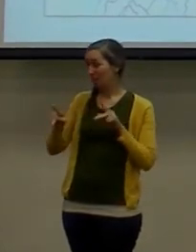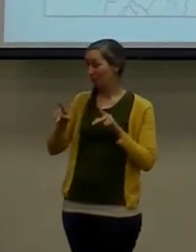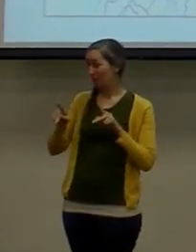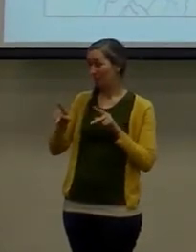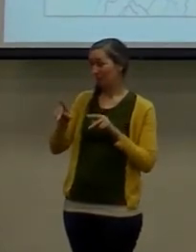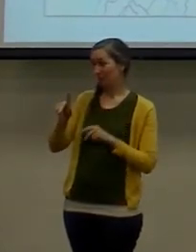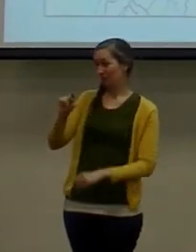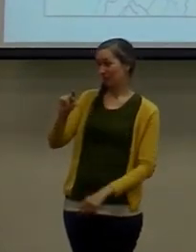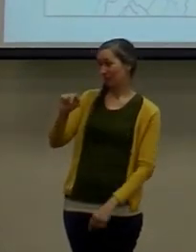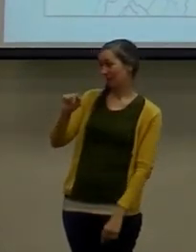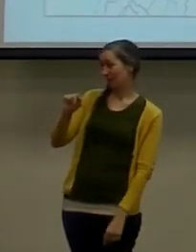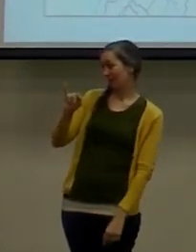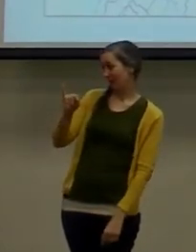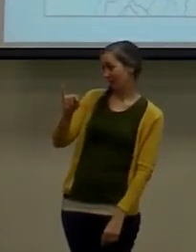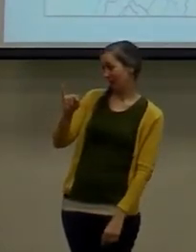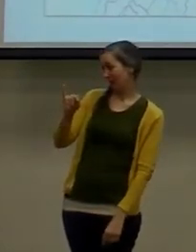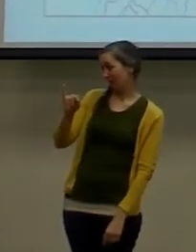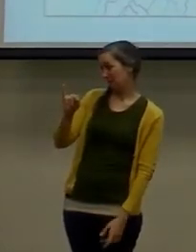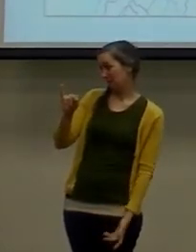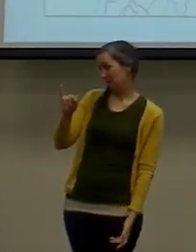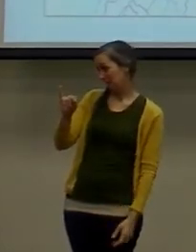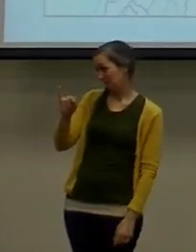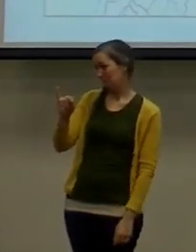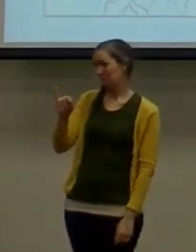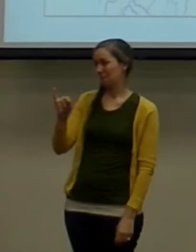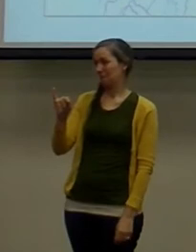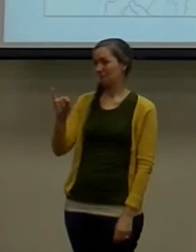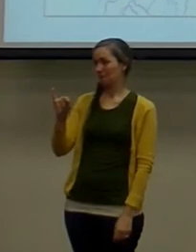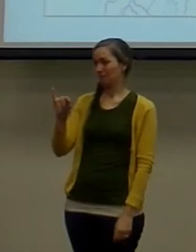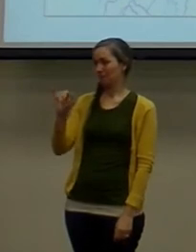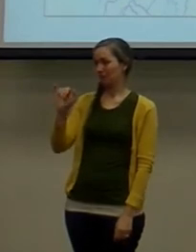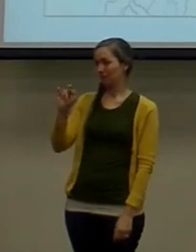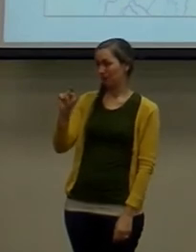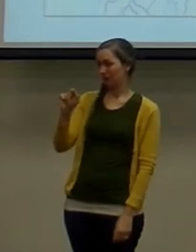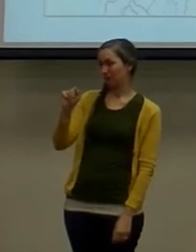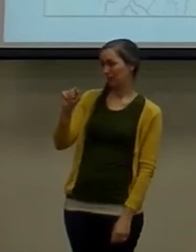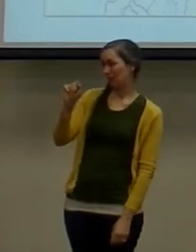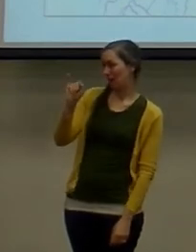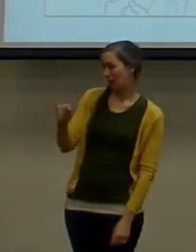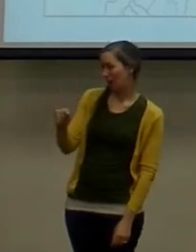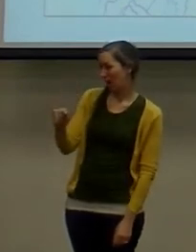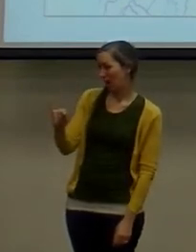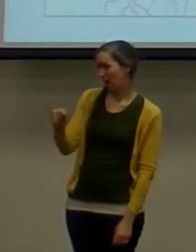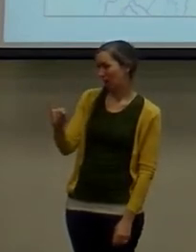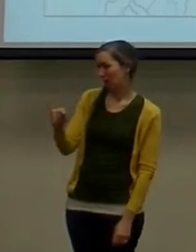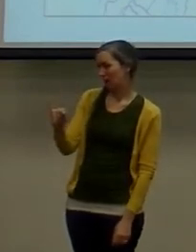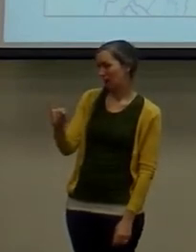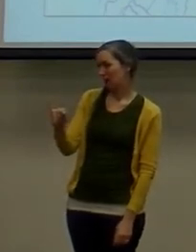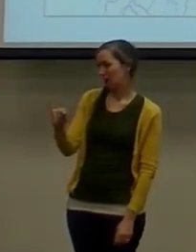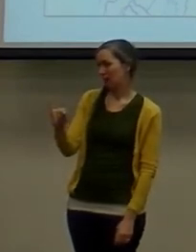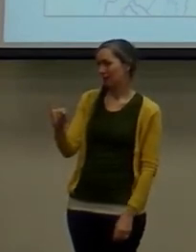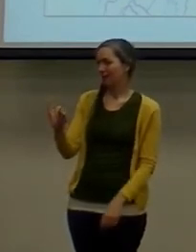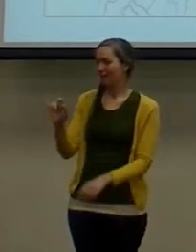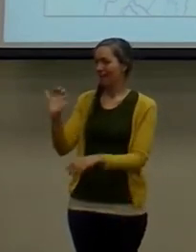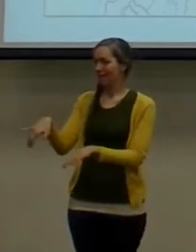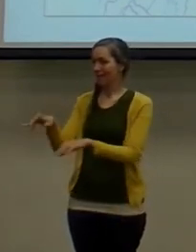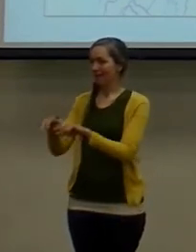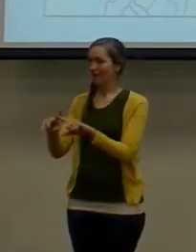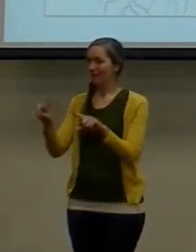Tai, Thai. We pronounce Thai. And Tai to us is different from